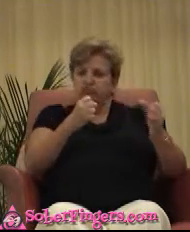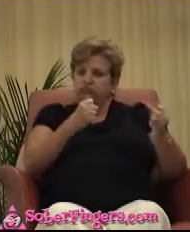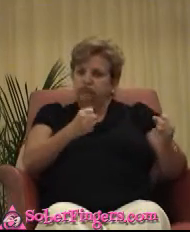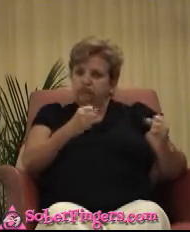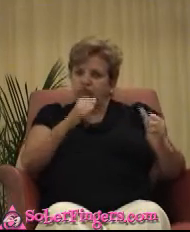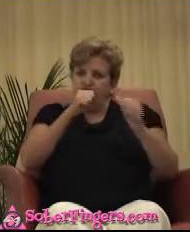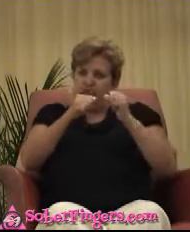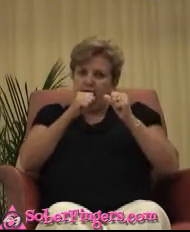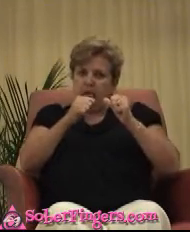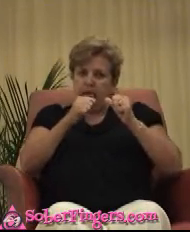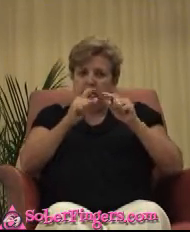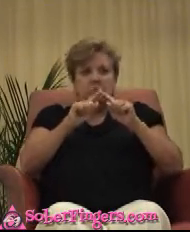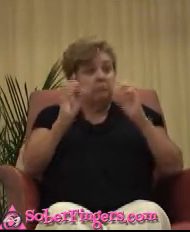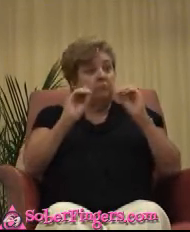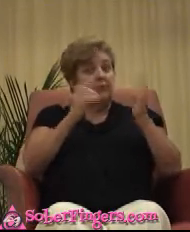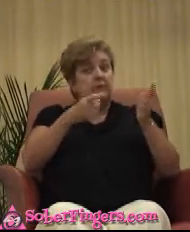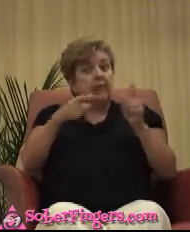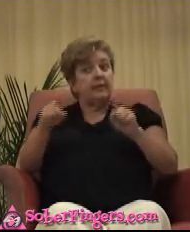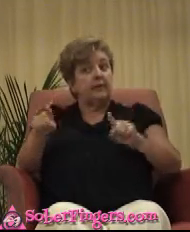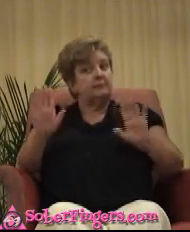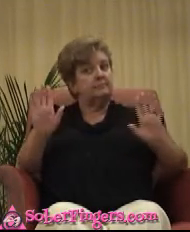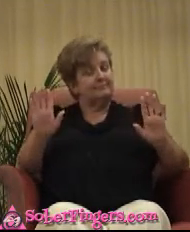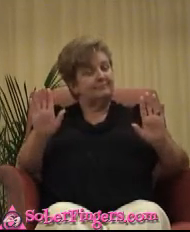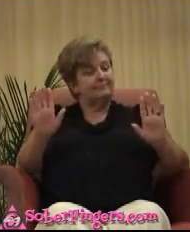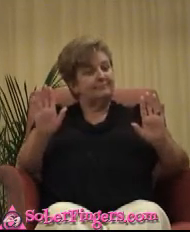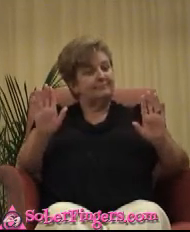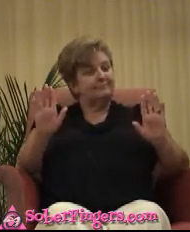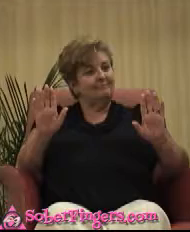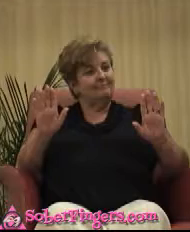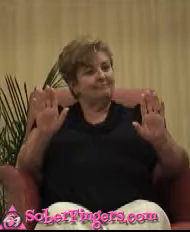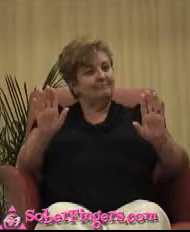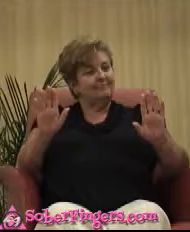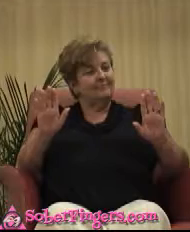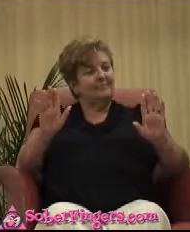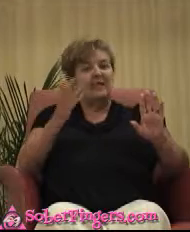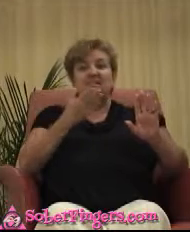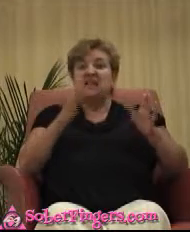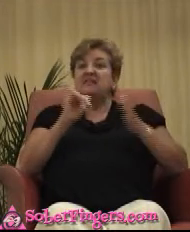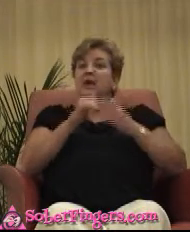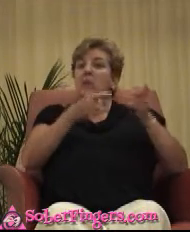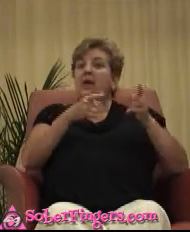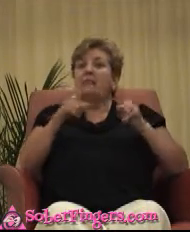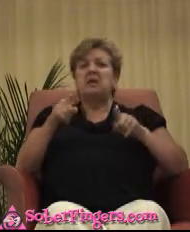any consequences. The things that were happening to me were not serious.